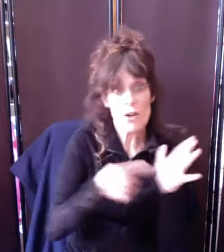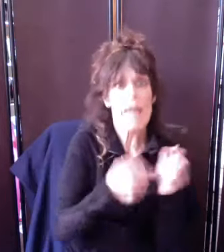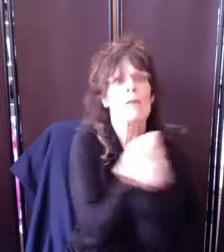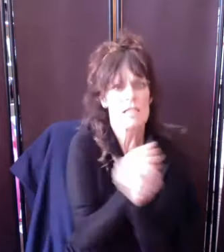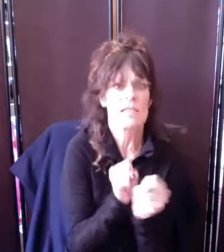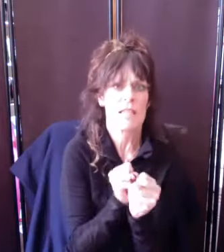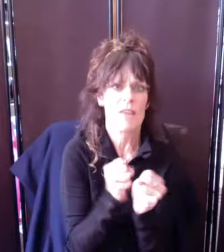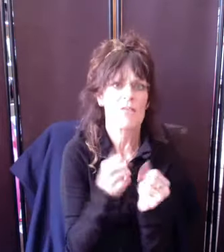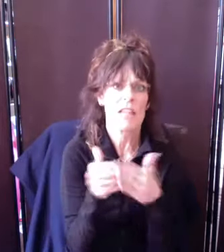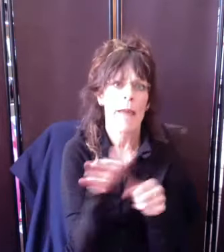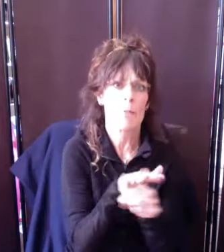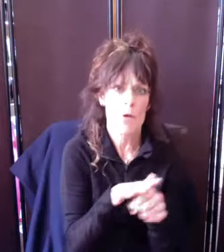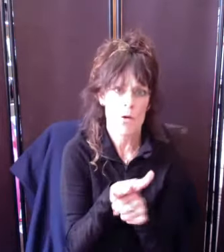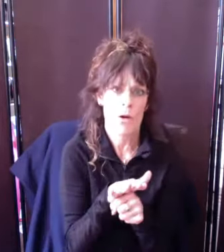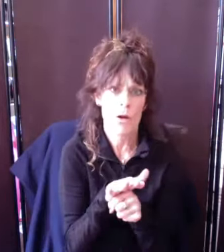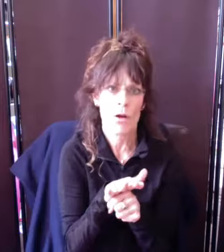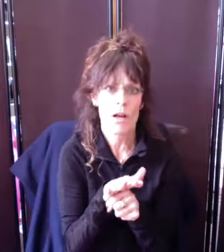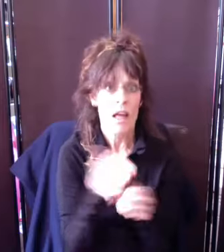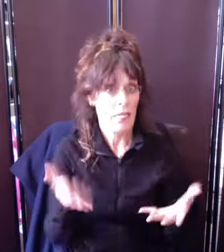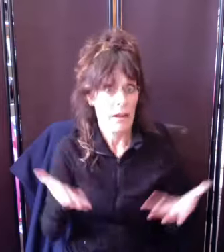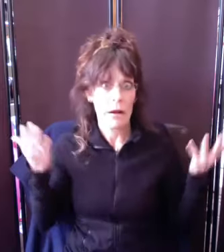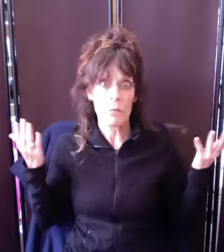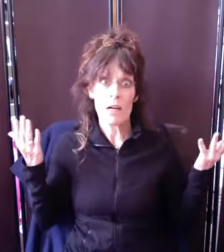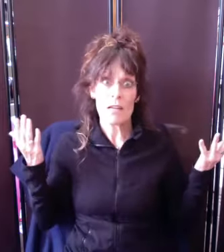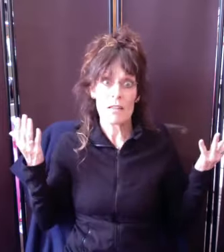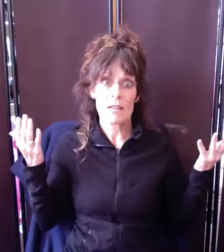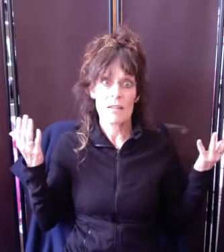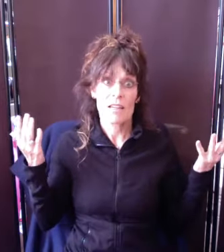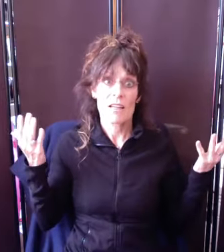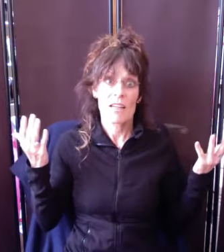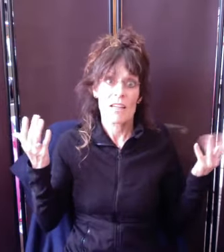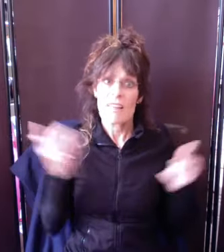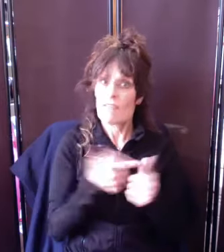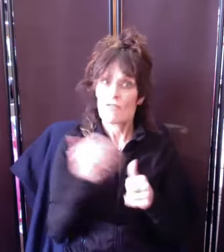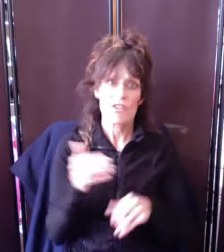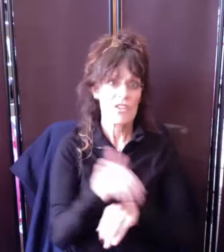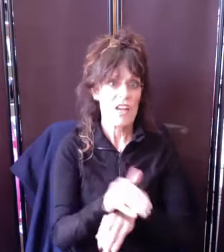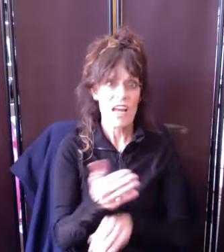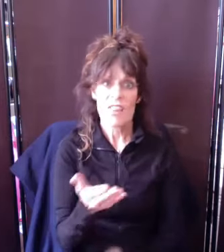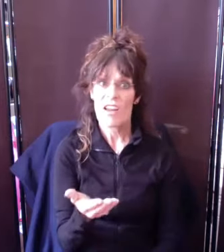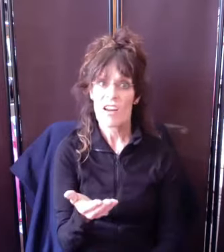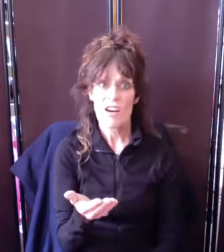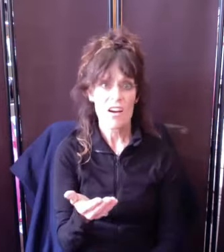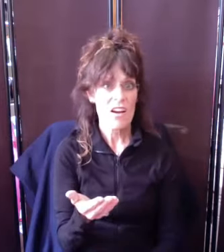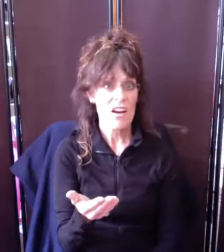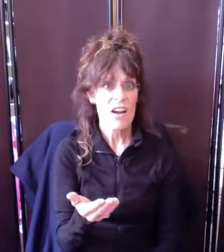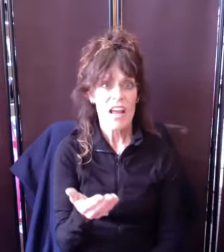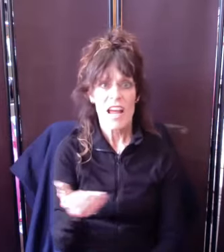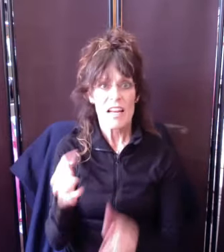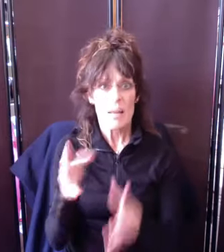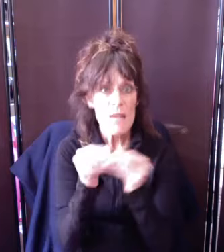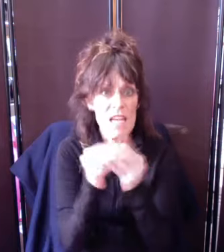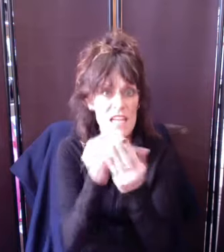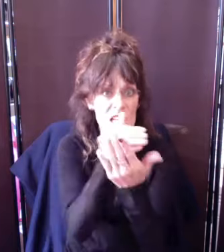And, there I was. And that first night I'm there, and I pull out that meeting list book, which, in New York is about this